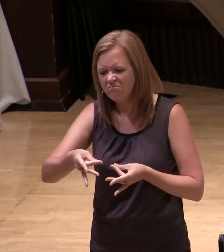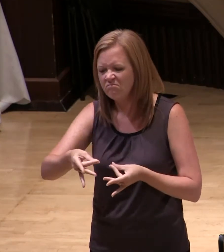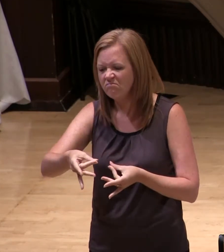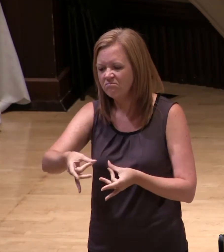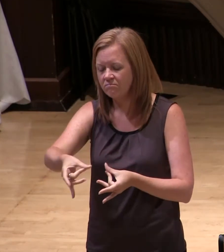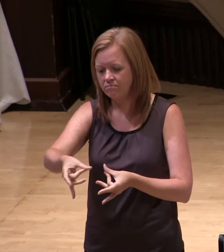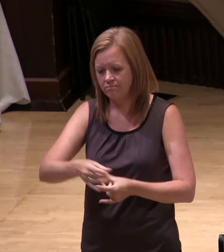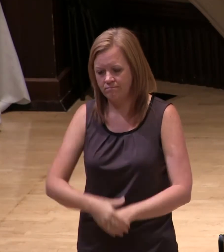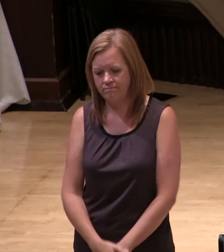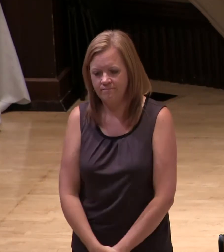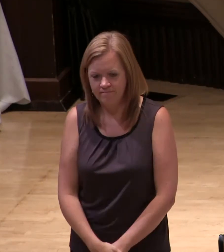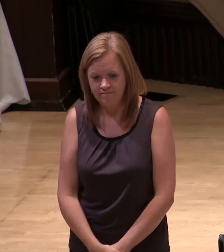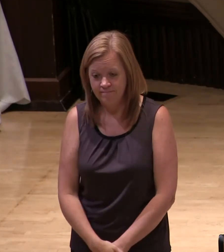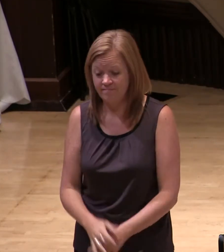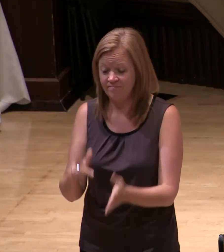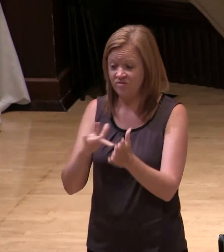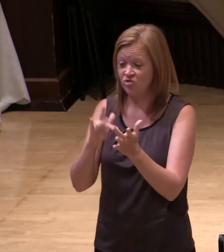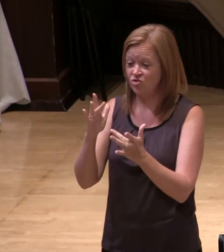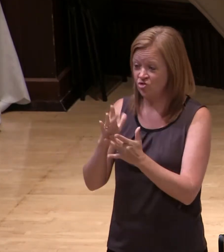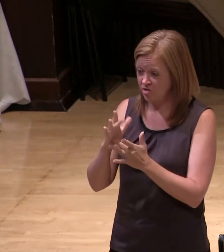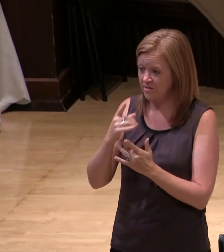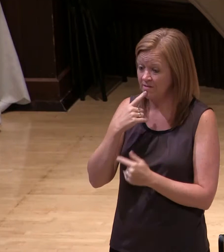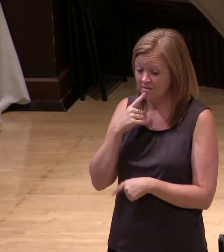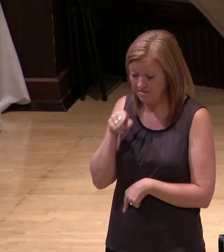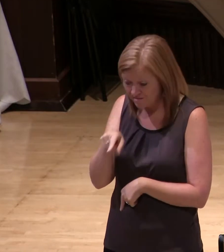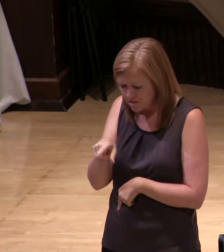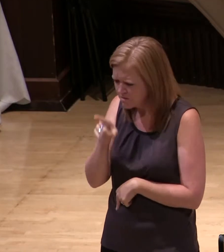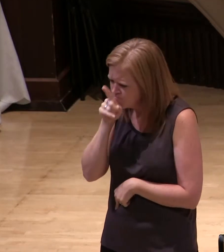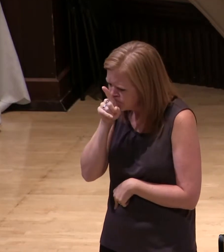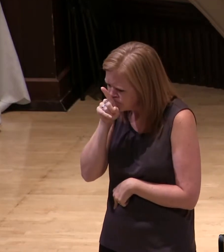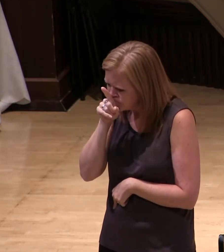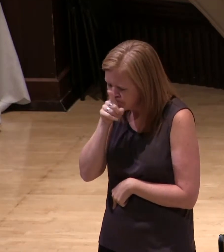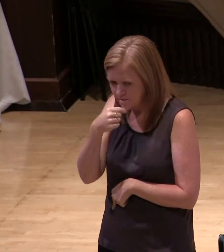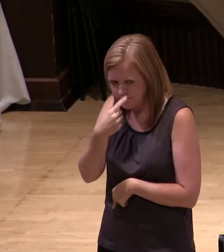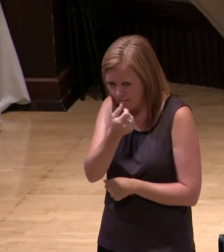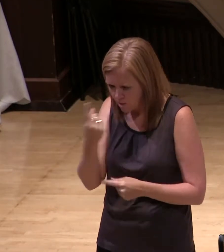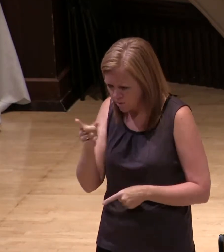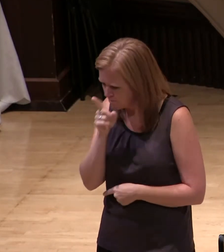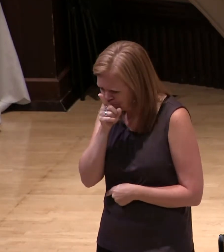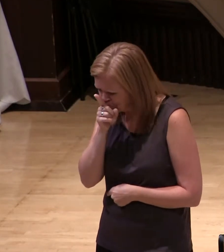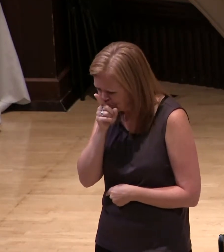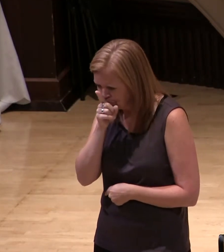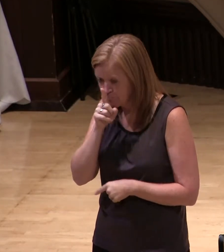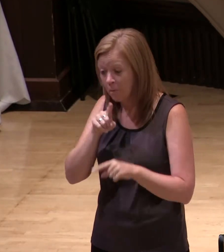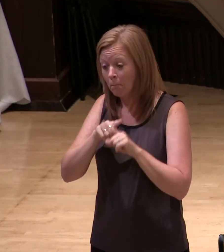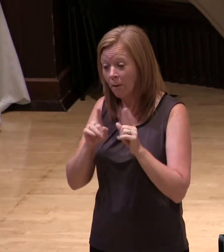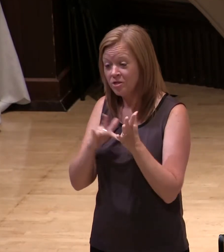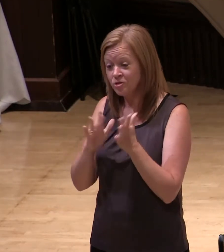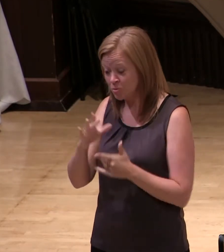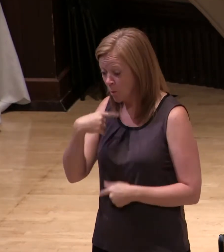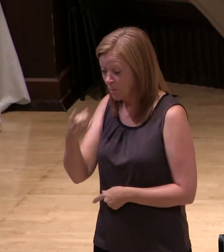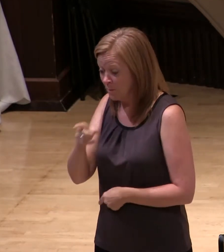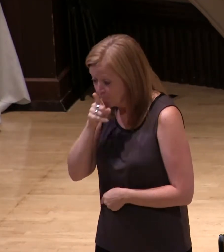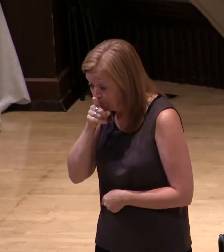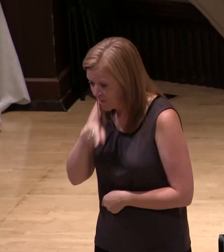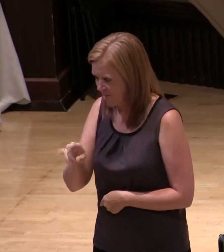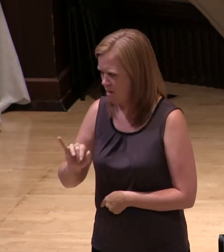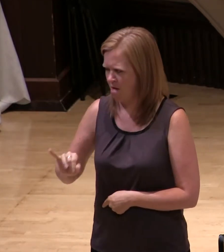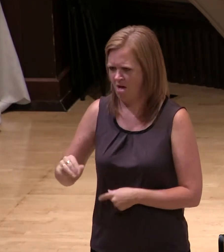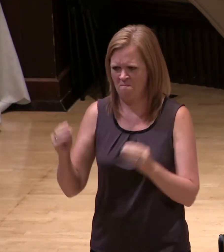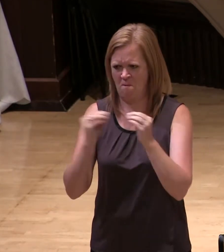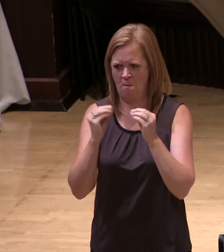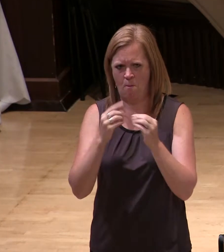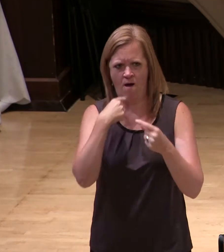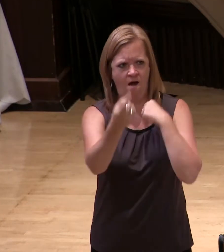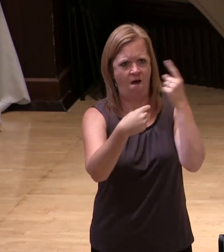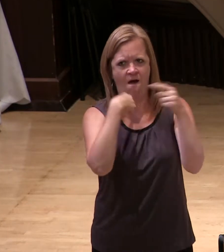plainly. Then Jesus ordered them not to tell anybody, but the more he ordered them not to, the more they proclaimed it. They